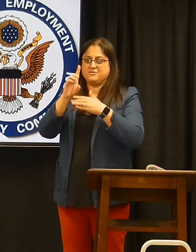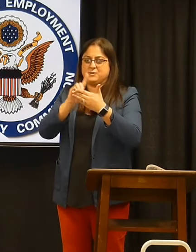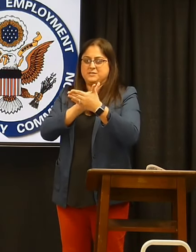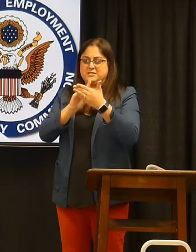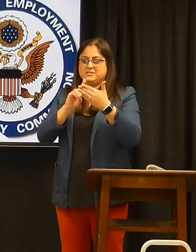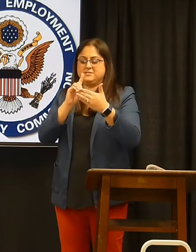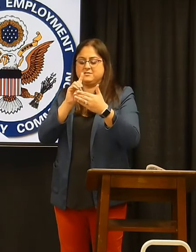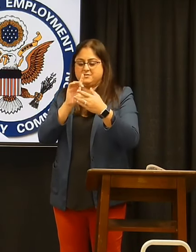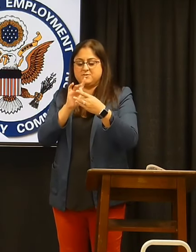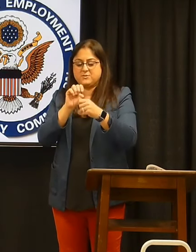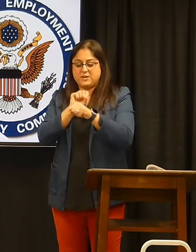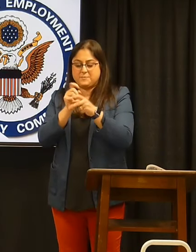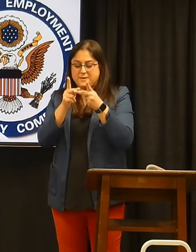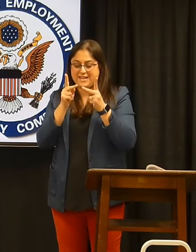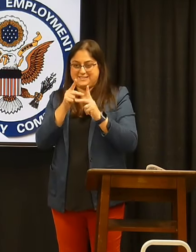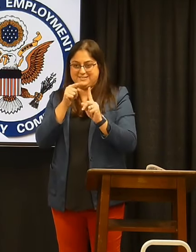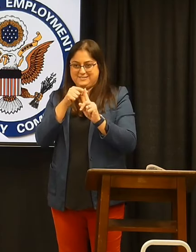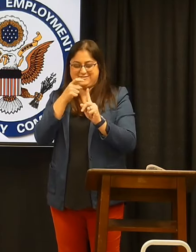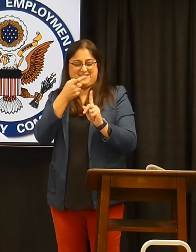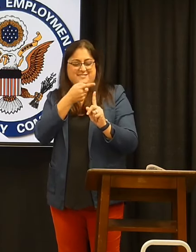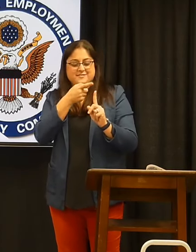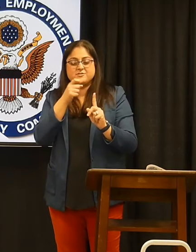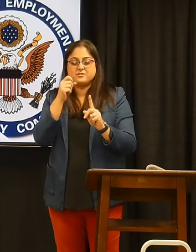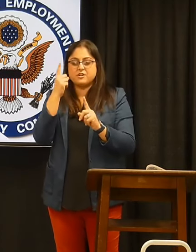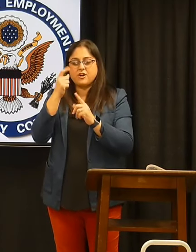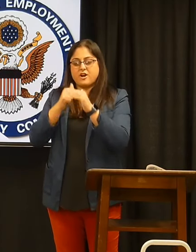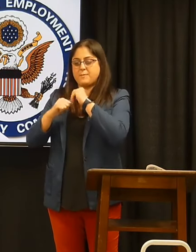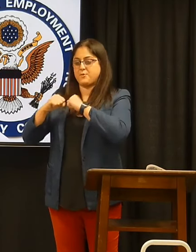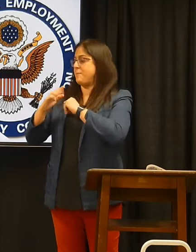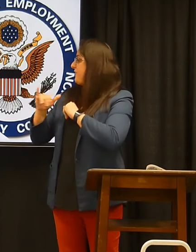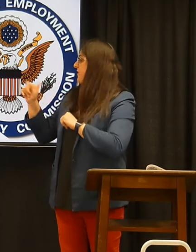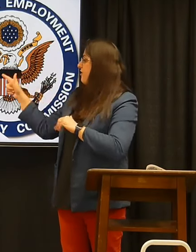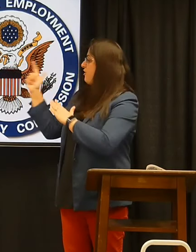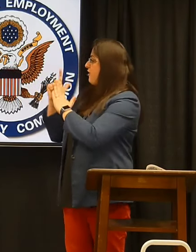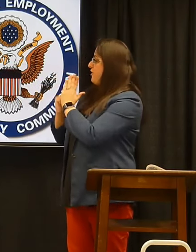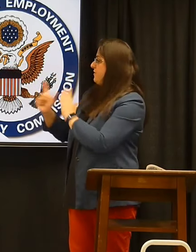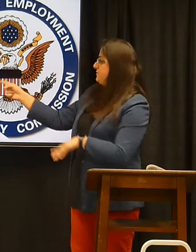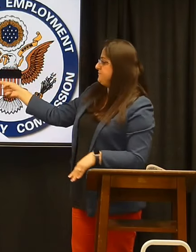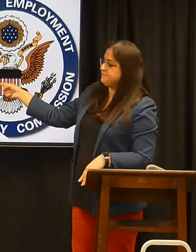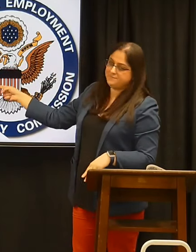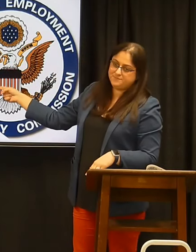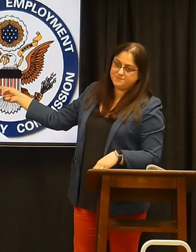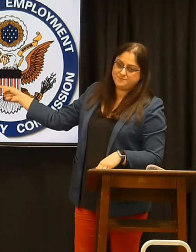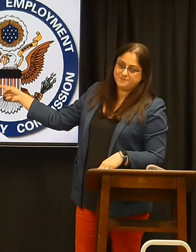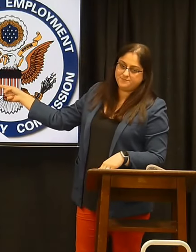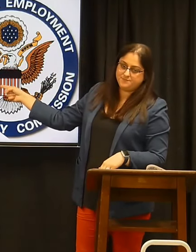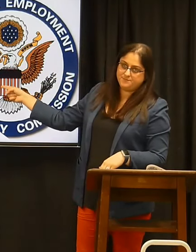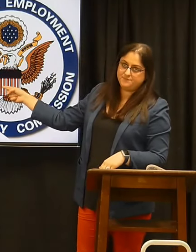genes, if that affects if it causes discrimination in the workplace, then it would fall under that law.